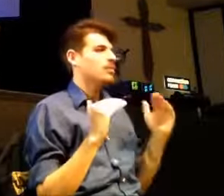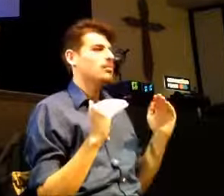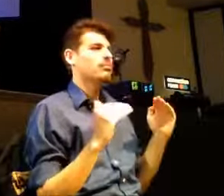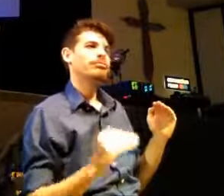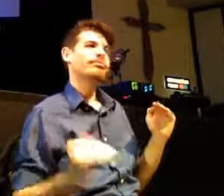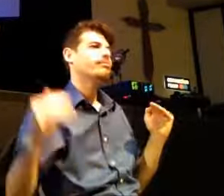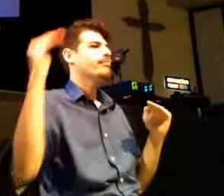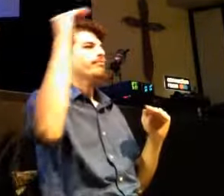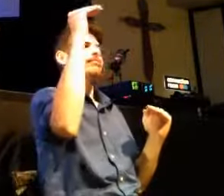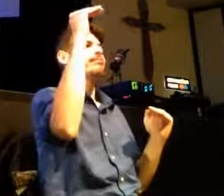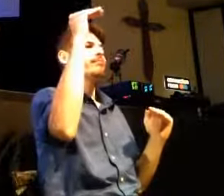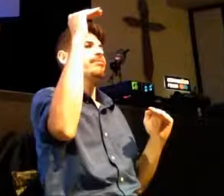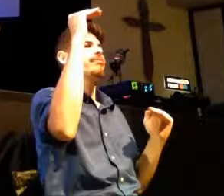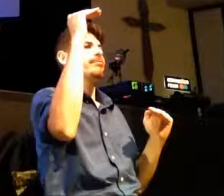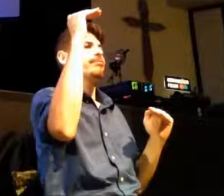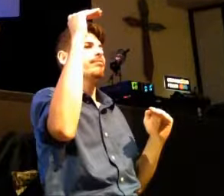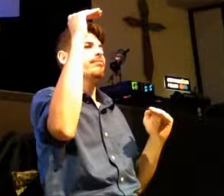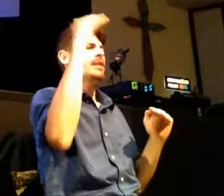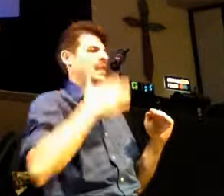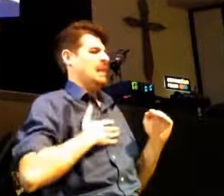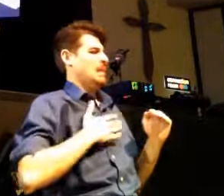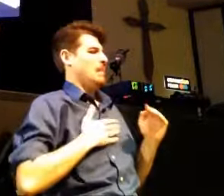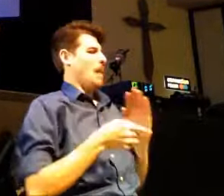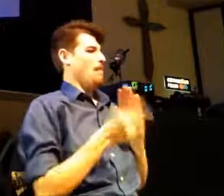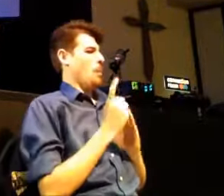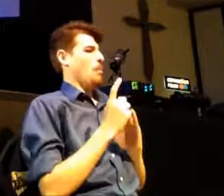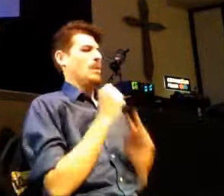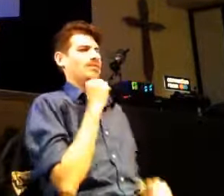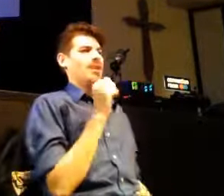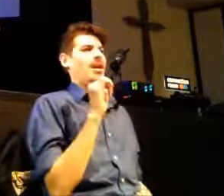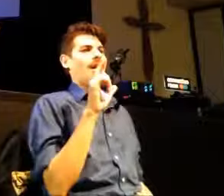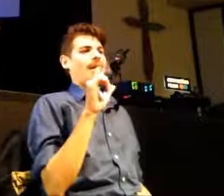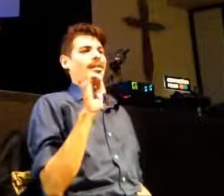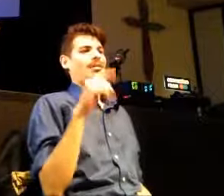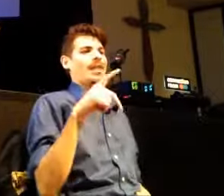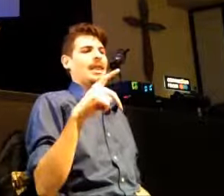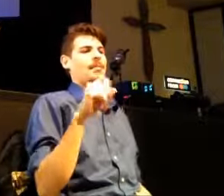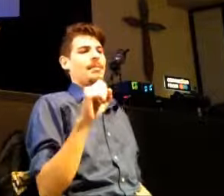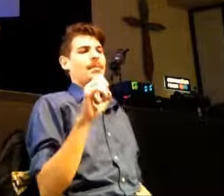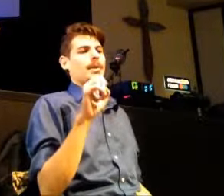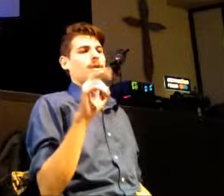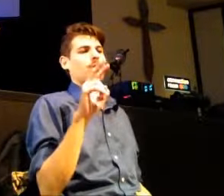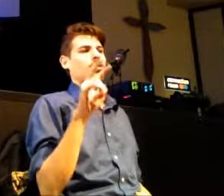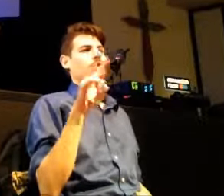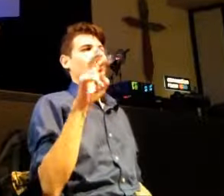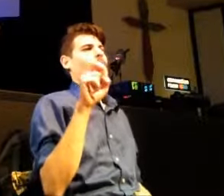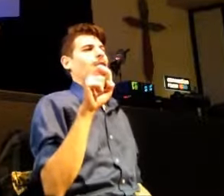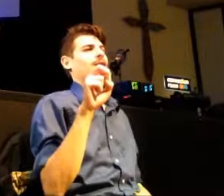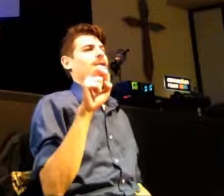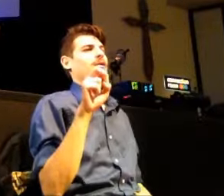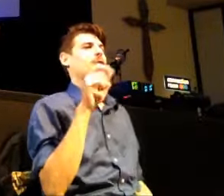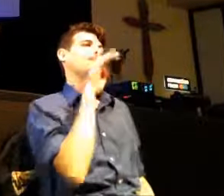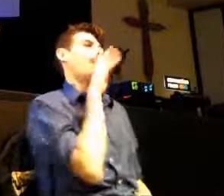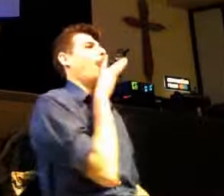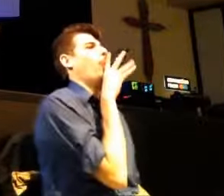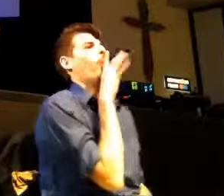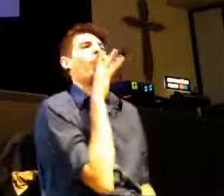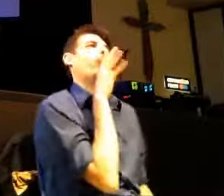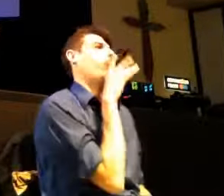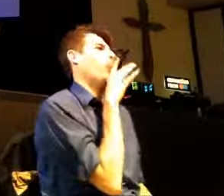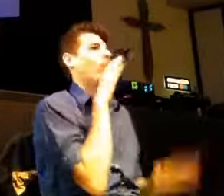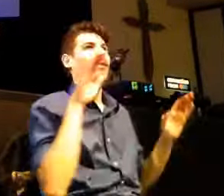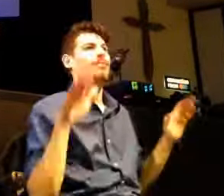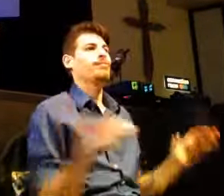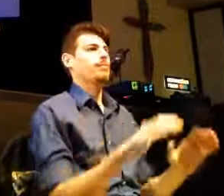my moment to not just give lip service to following Christ. In this moment, this is where I